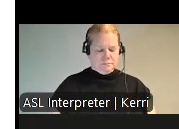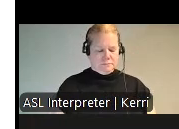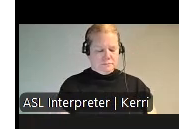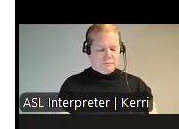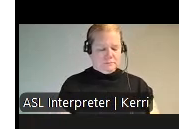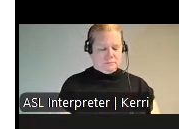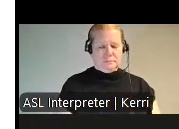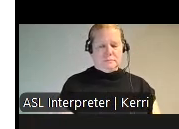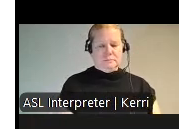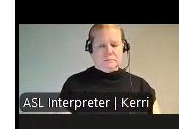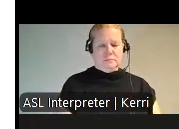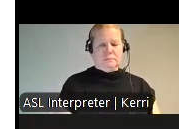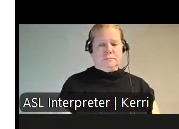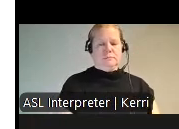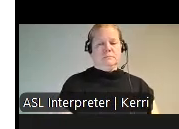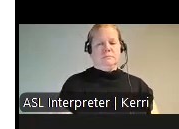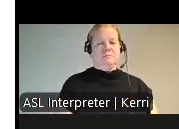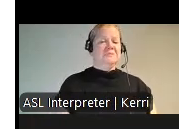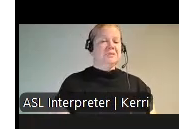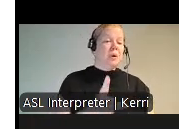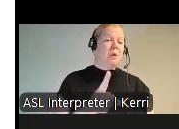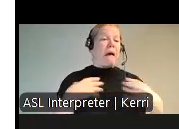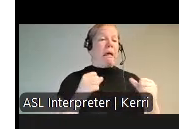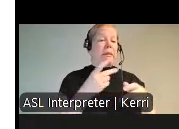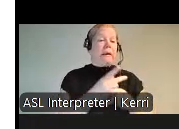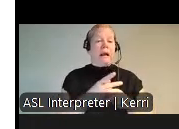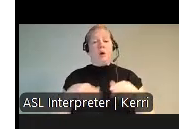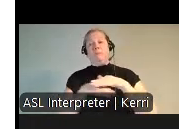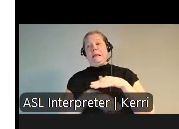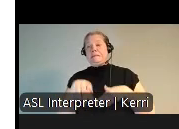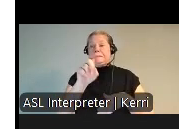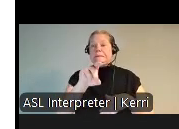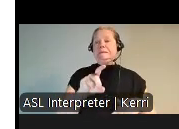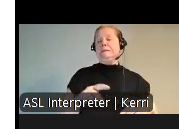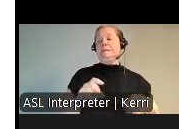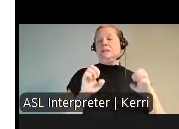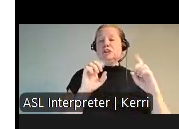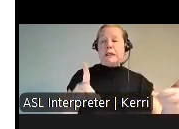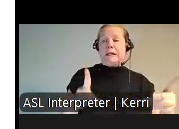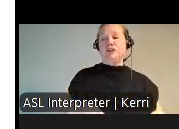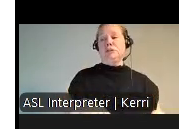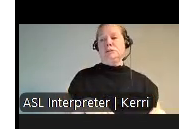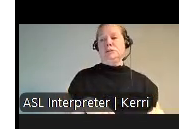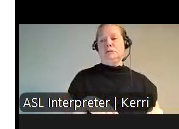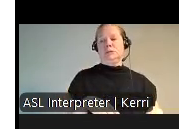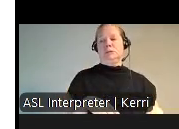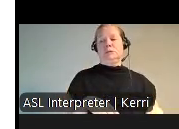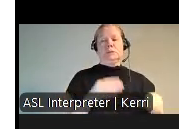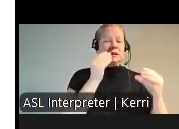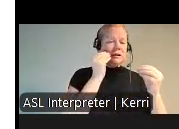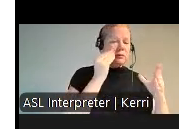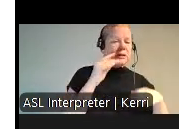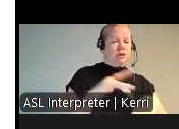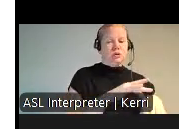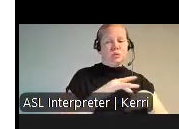access to healthcare, basic needs, education, information